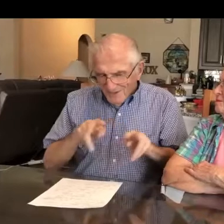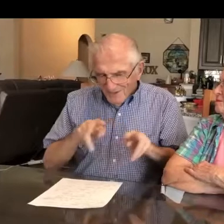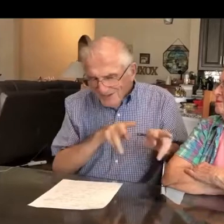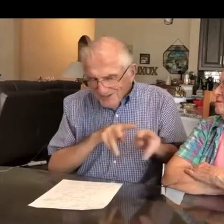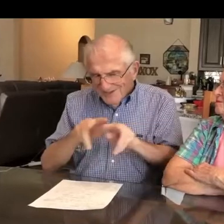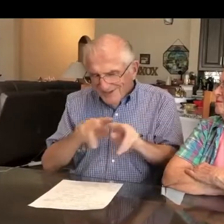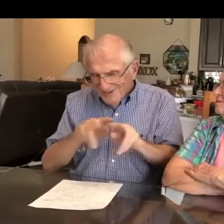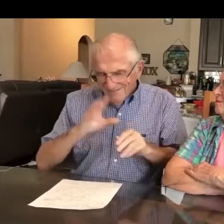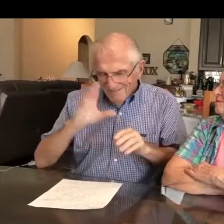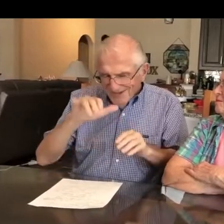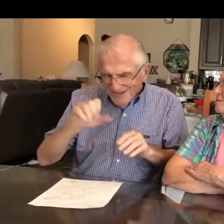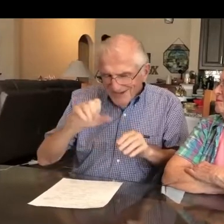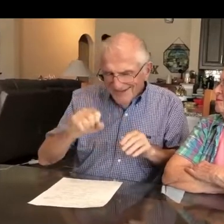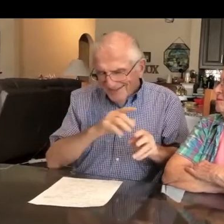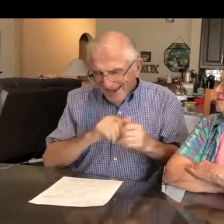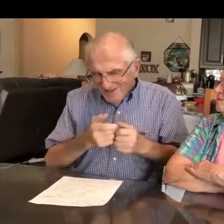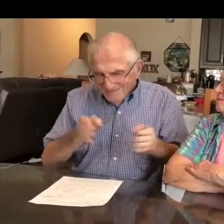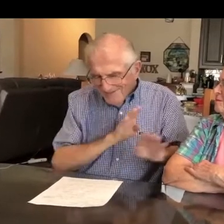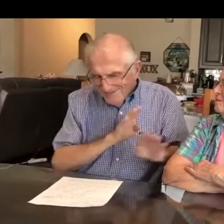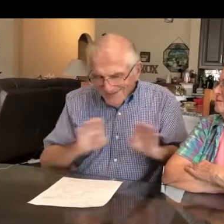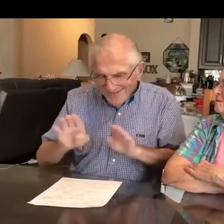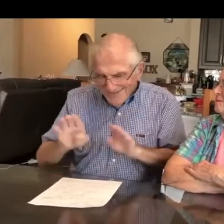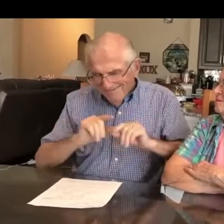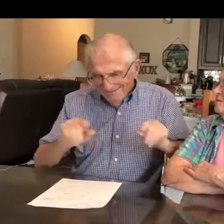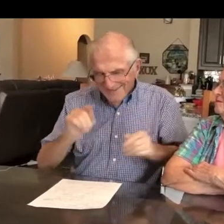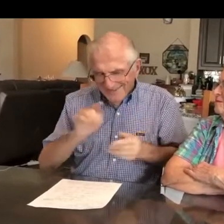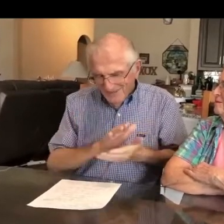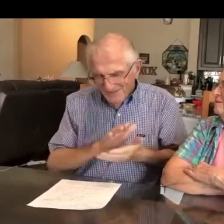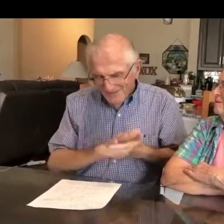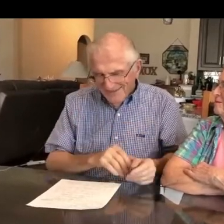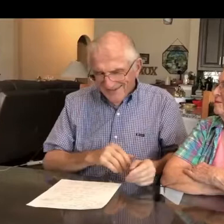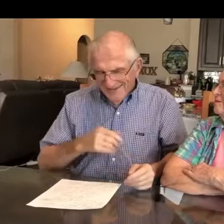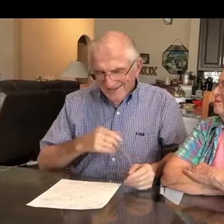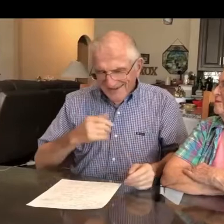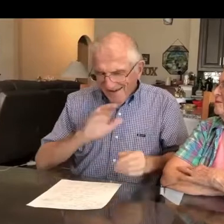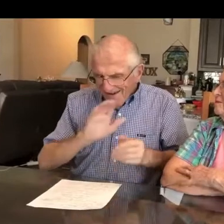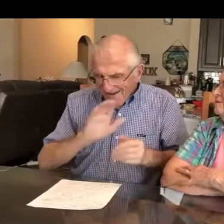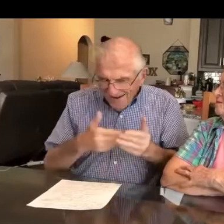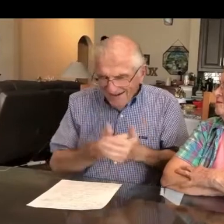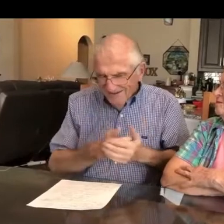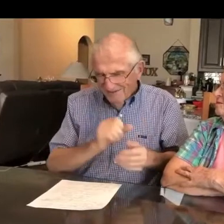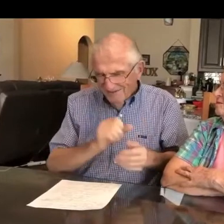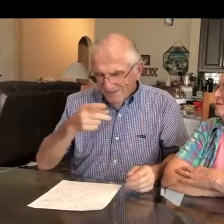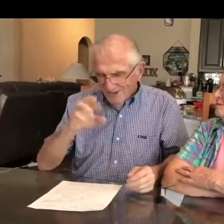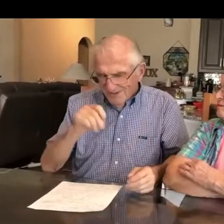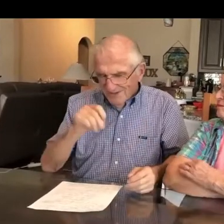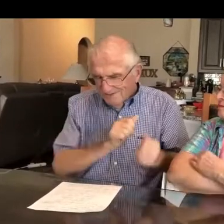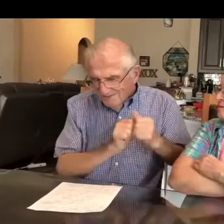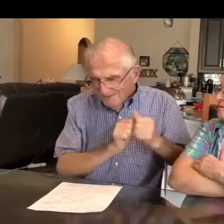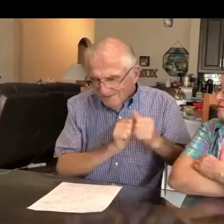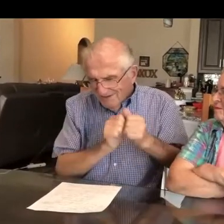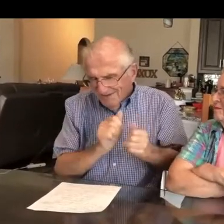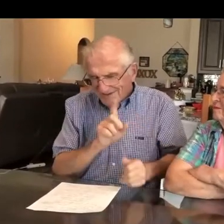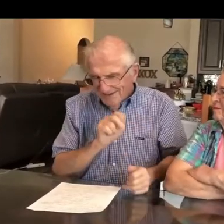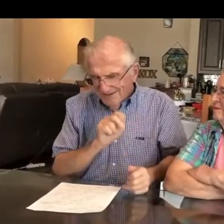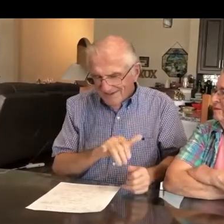with the three of us, and Don McCune as well. All of us at the school, all